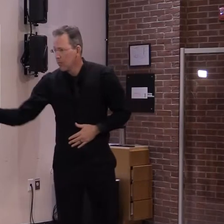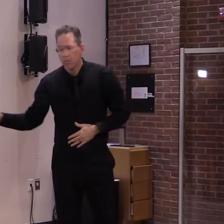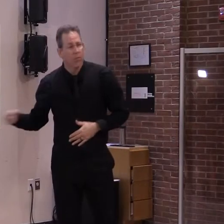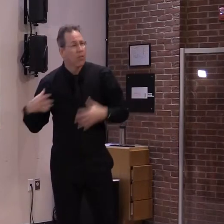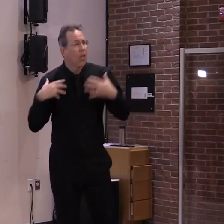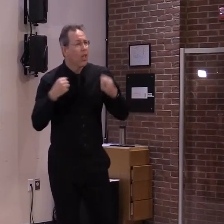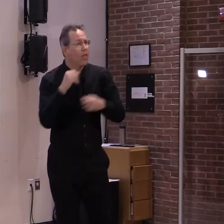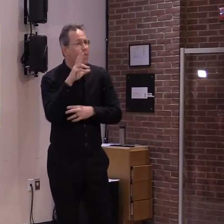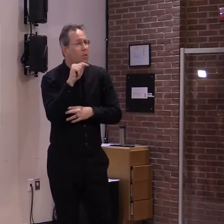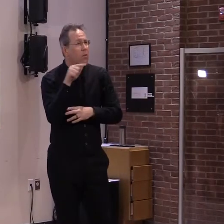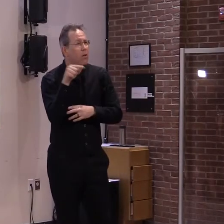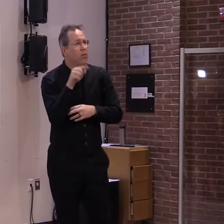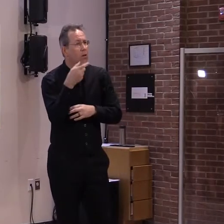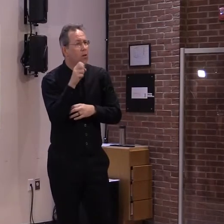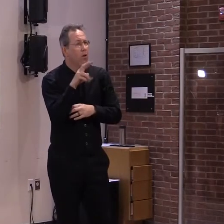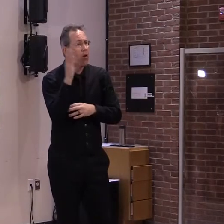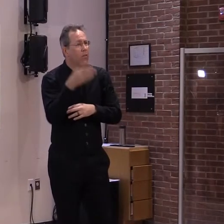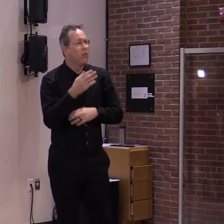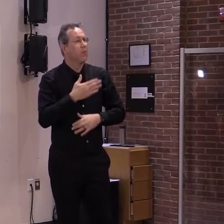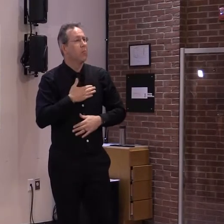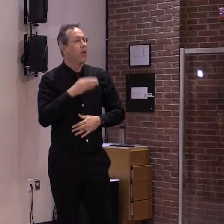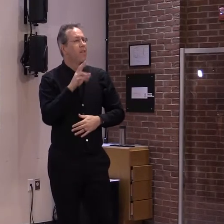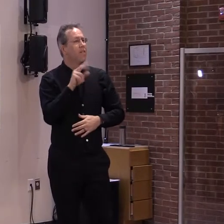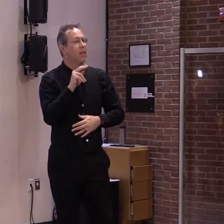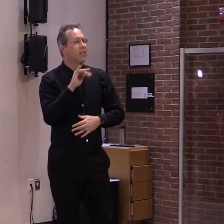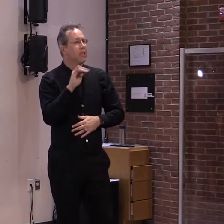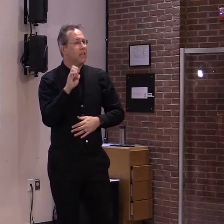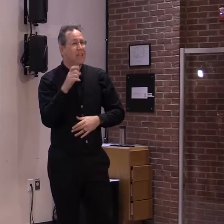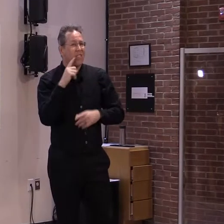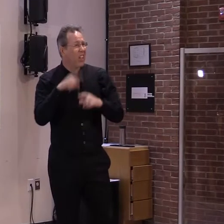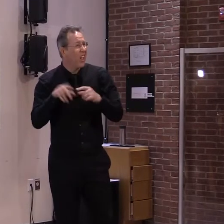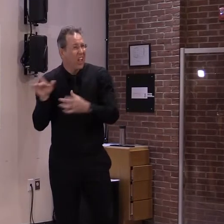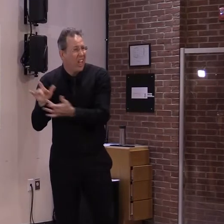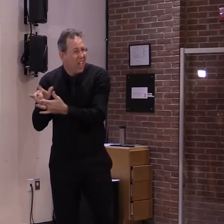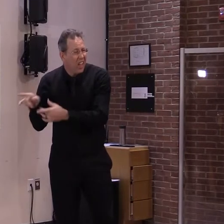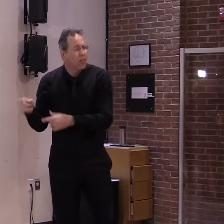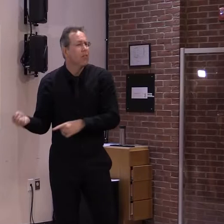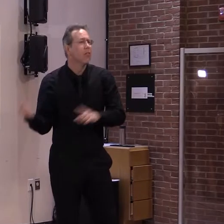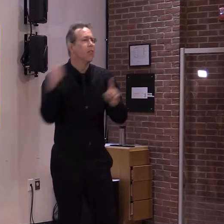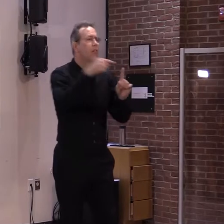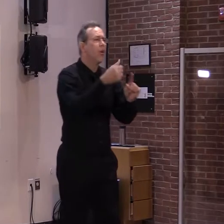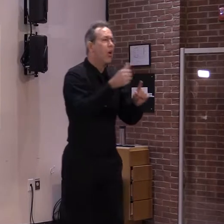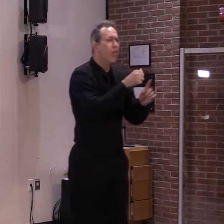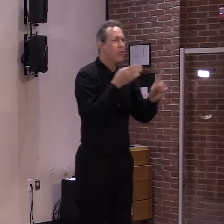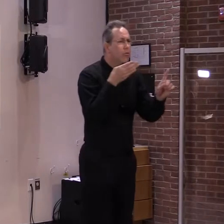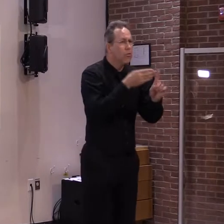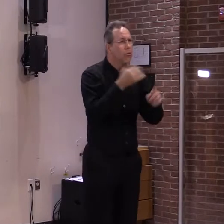healthvermont.gov/myvaccine. If you are unable to sign up online, you can call